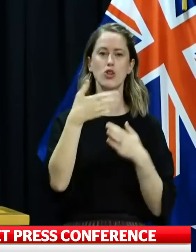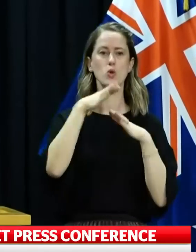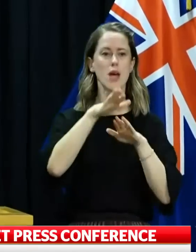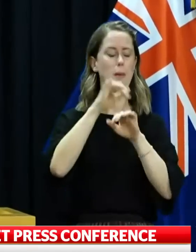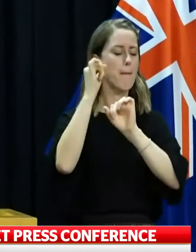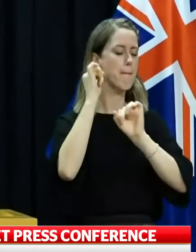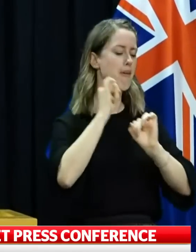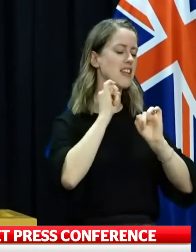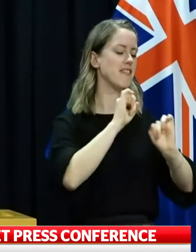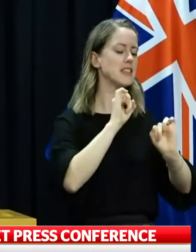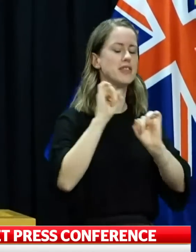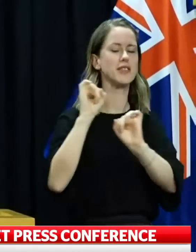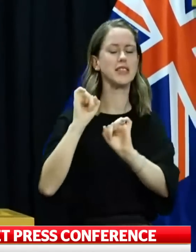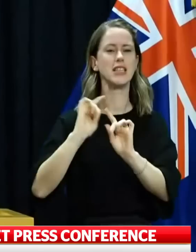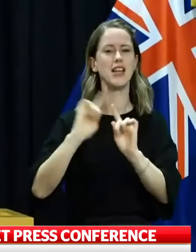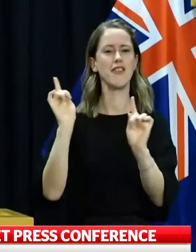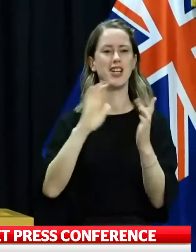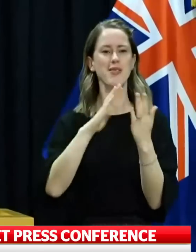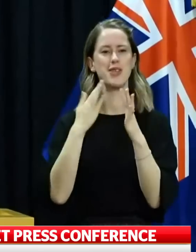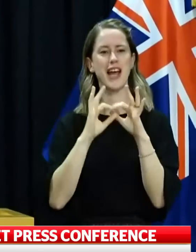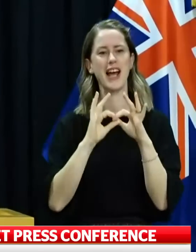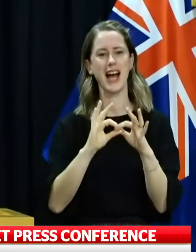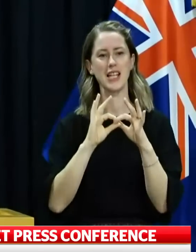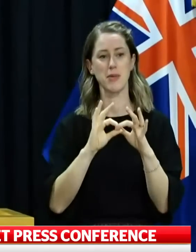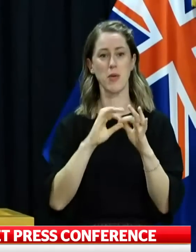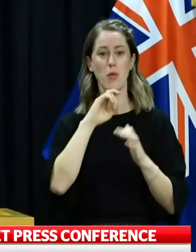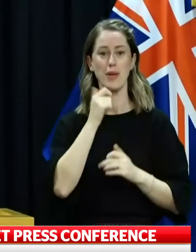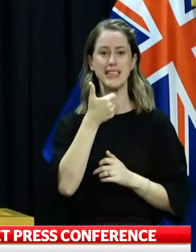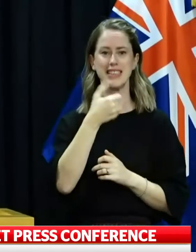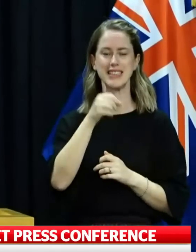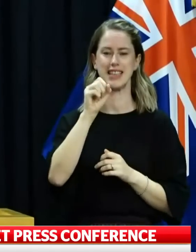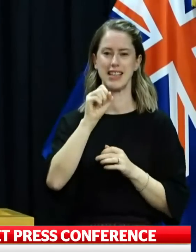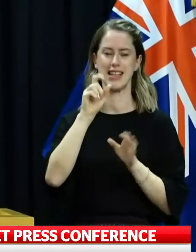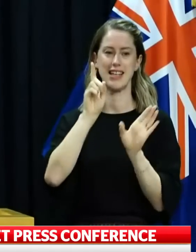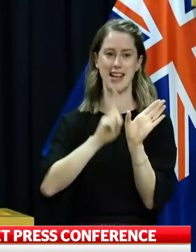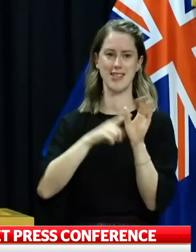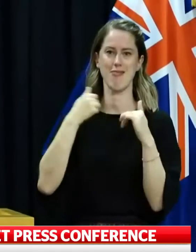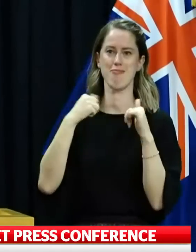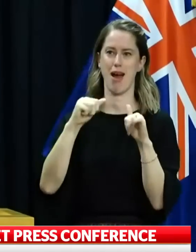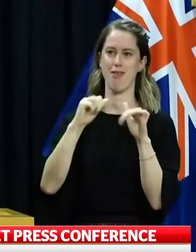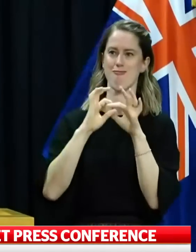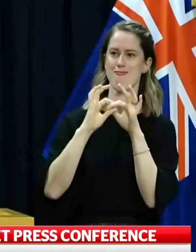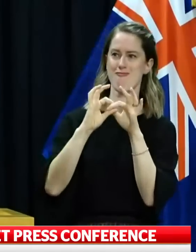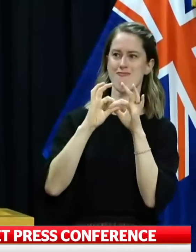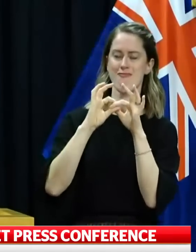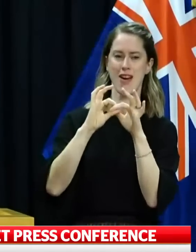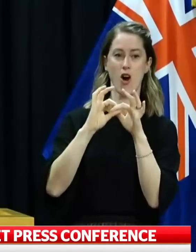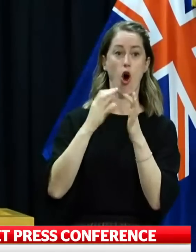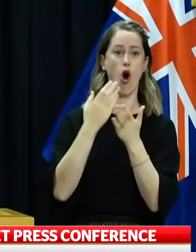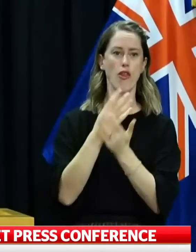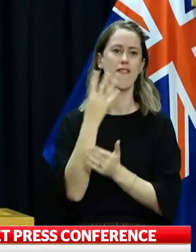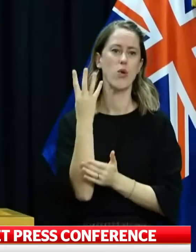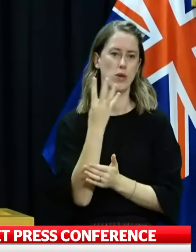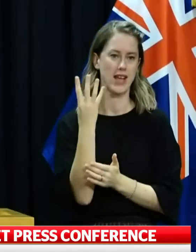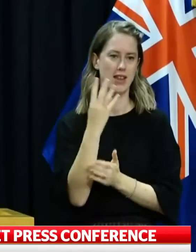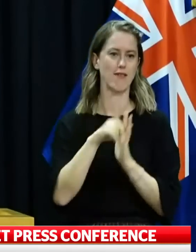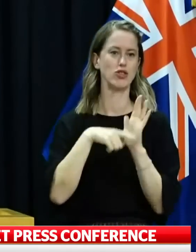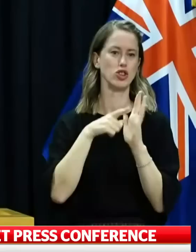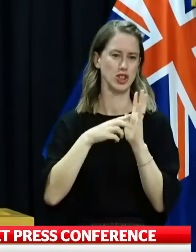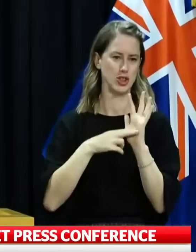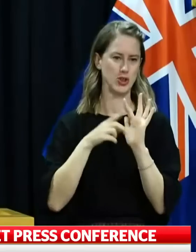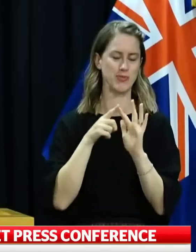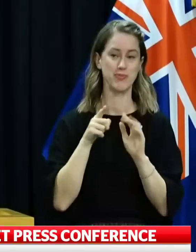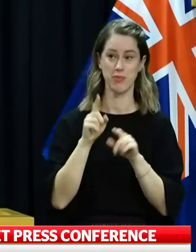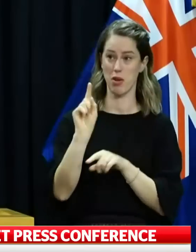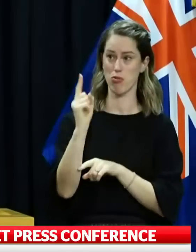number of community engagements and will officially mark 60 years of close diplomatic relations on the 14th of June. This is